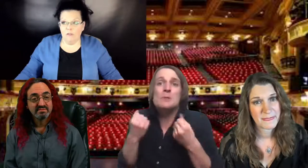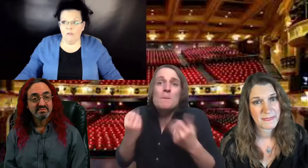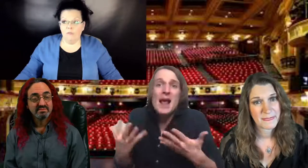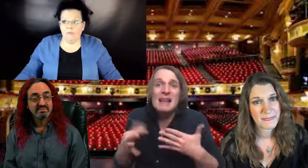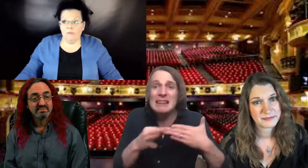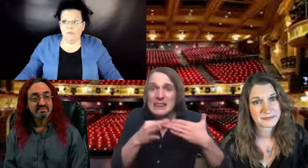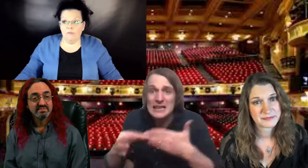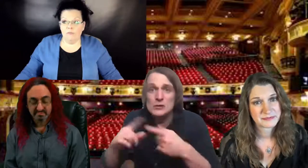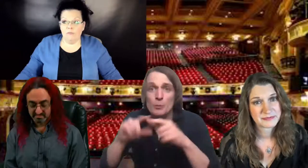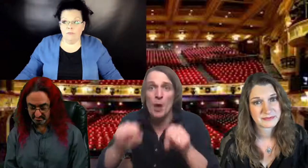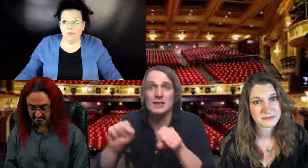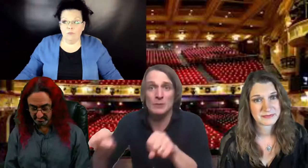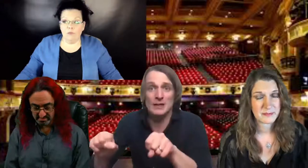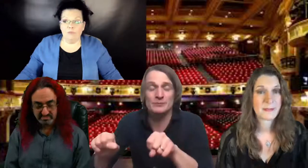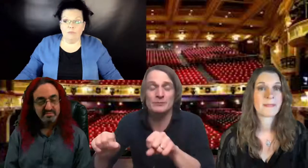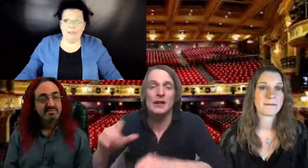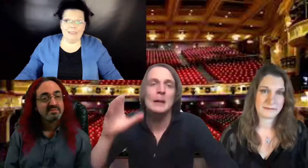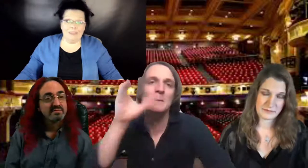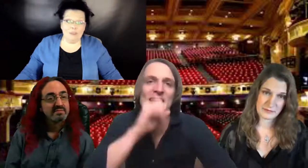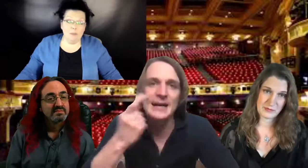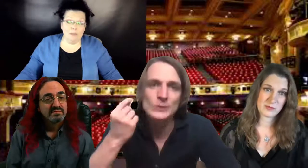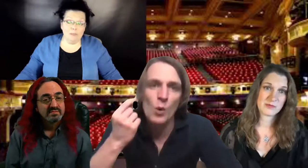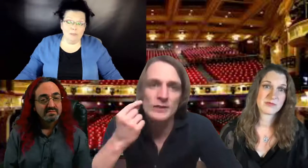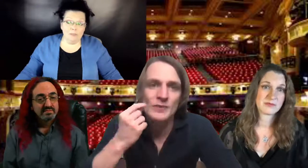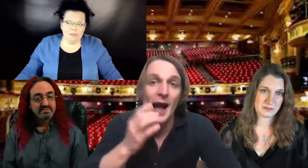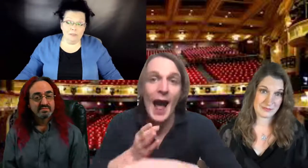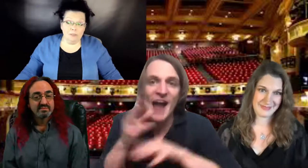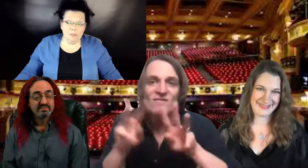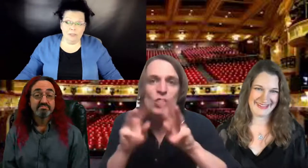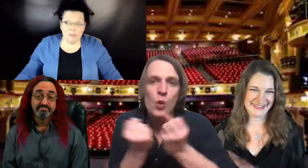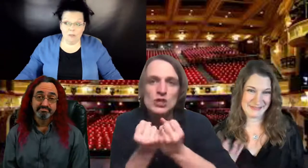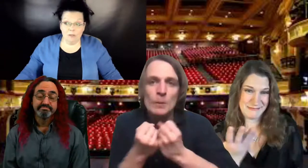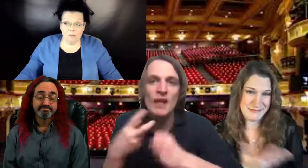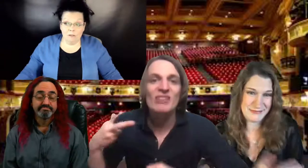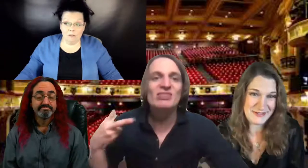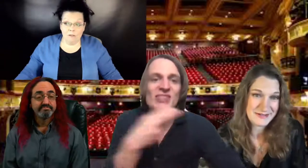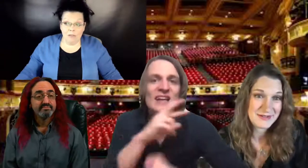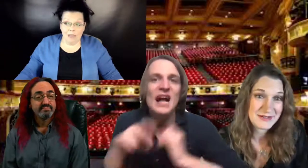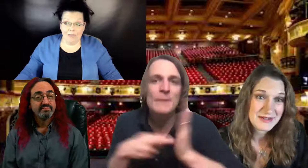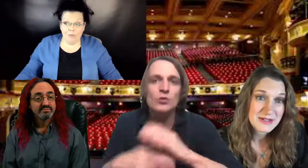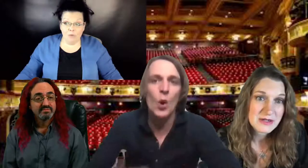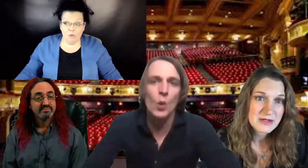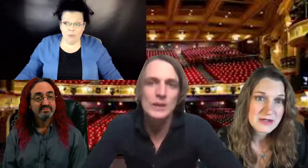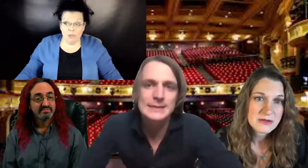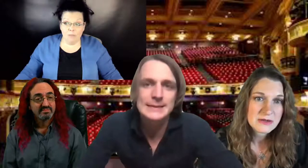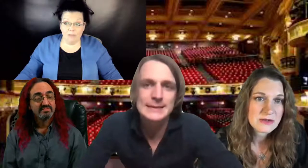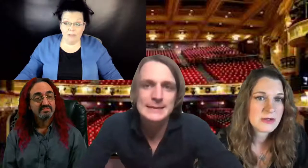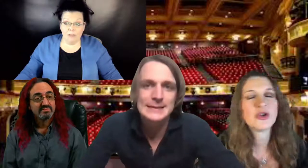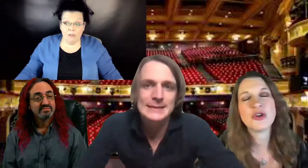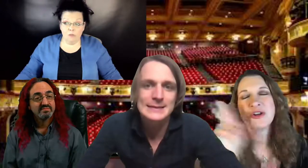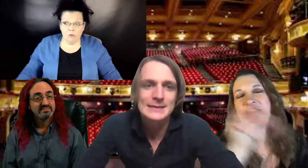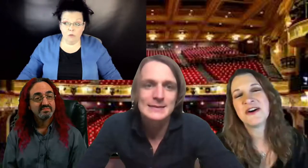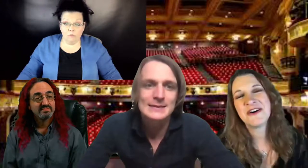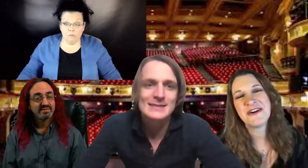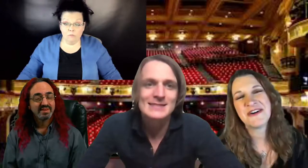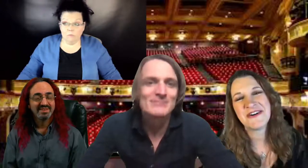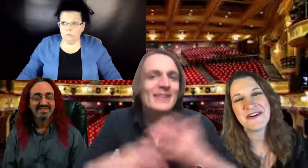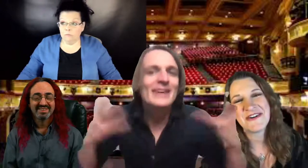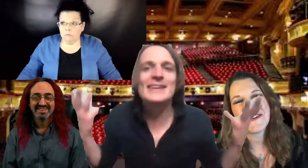all, The Other World may lead to possibilities. So guess what? After the workshop, they cut them